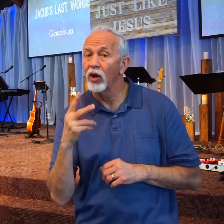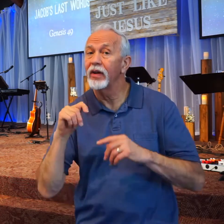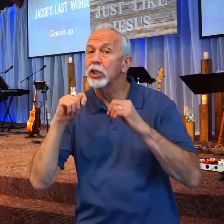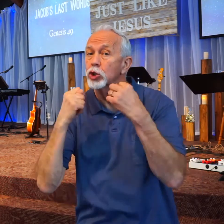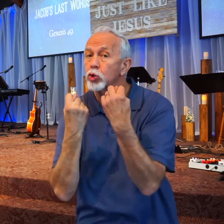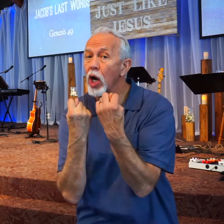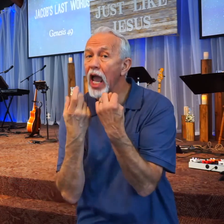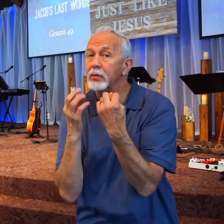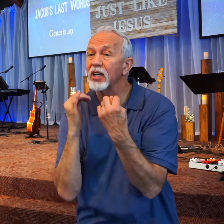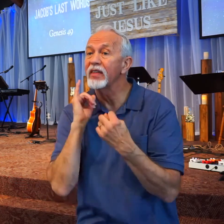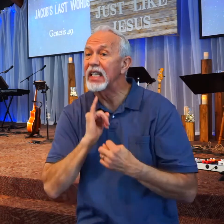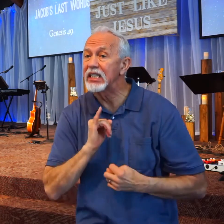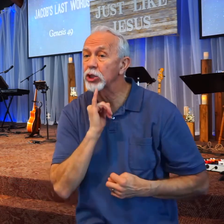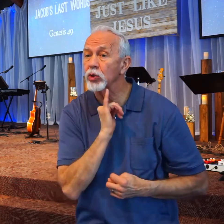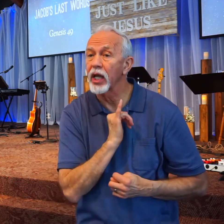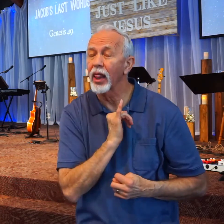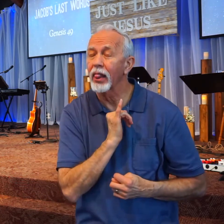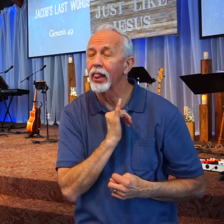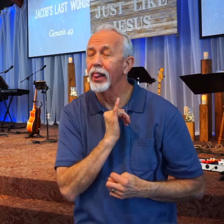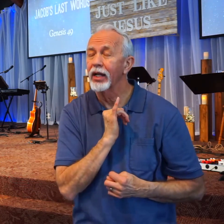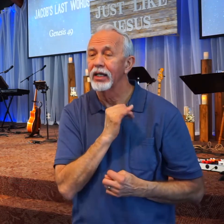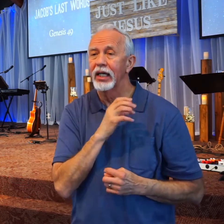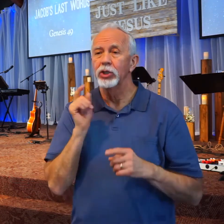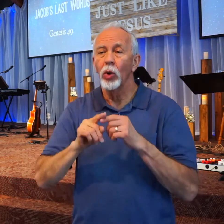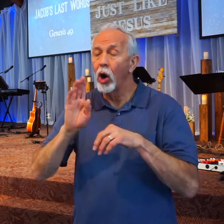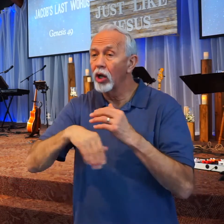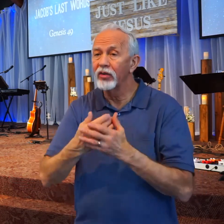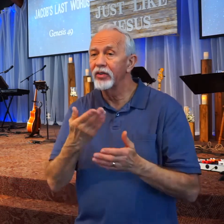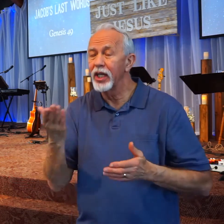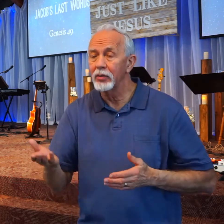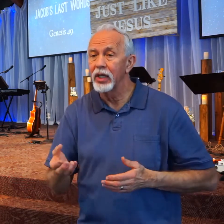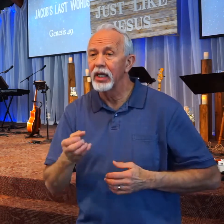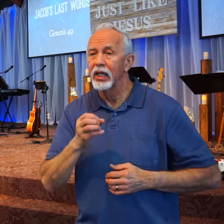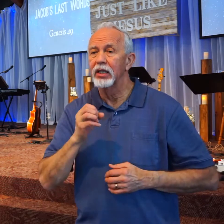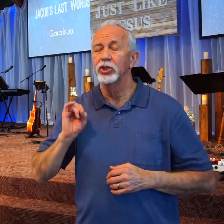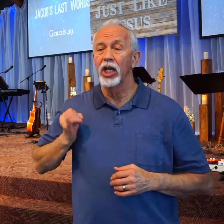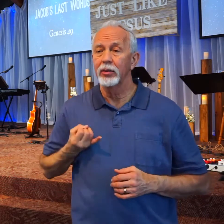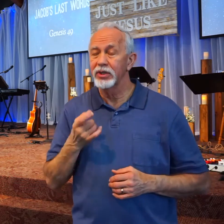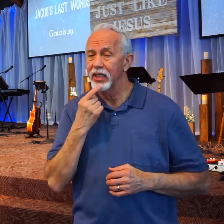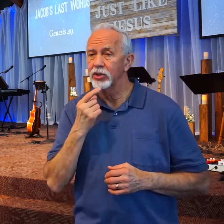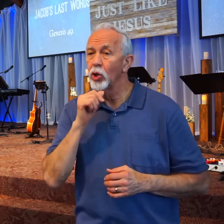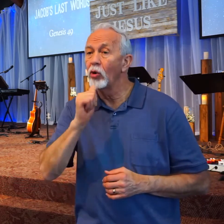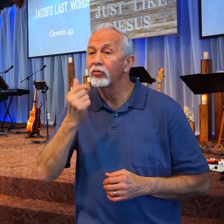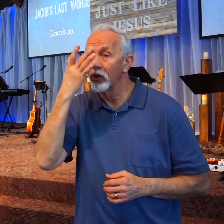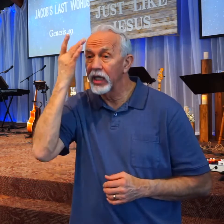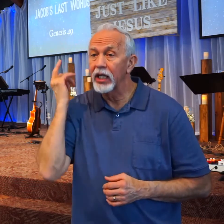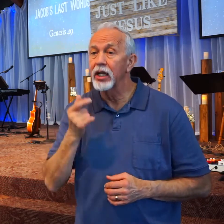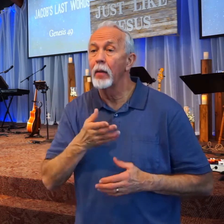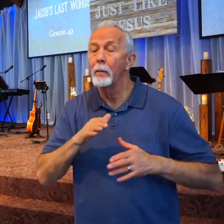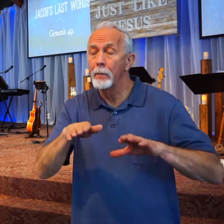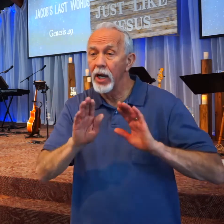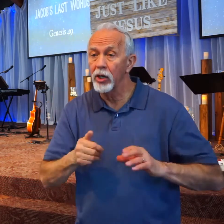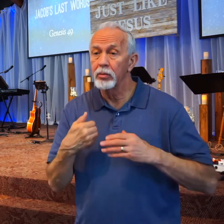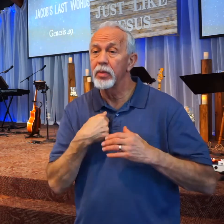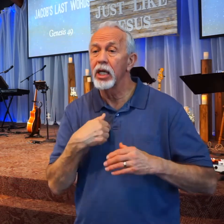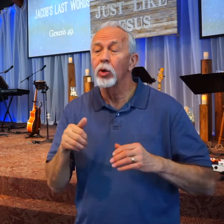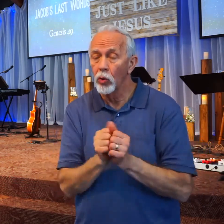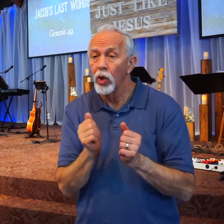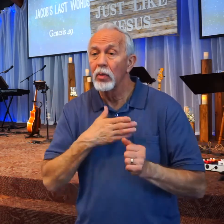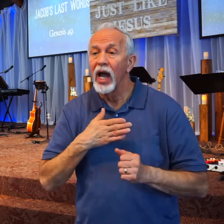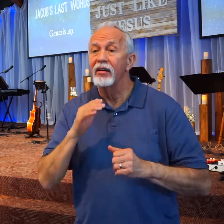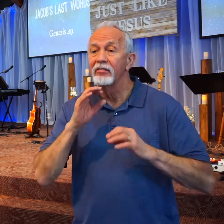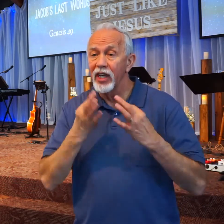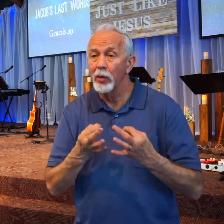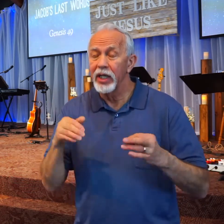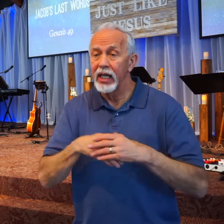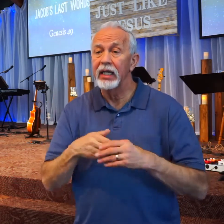of Israel. And to all of them, Jacob said, don't forget to bury me with my family in the land of